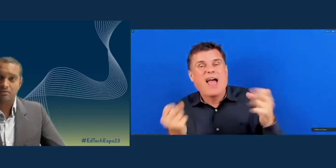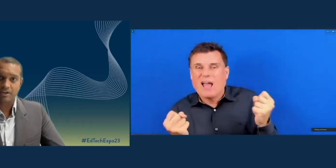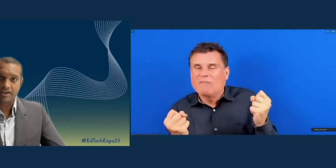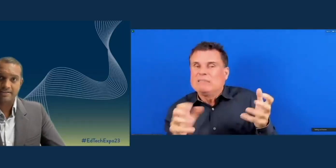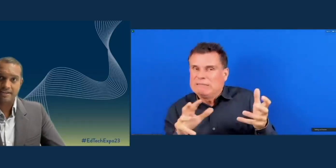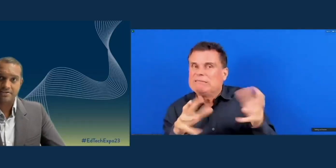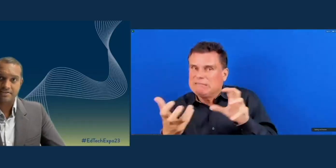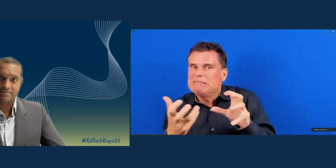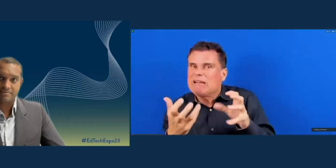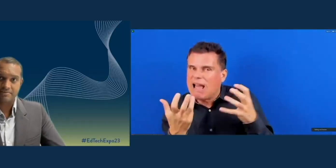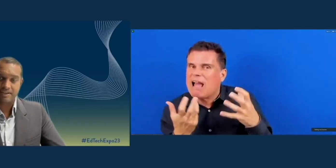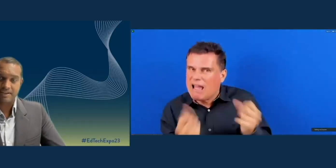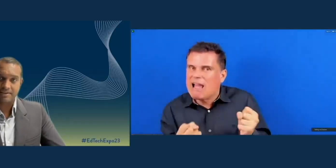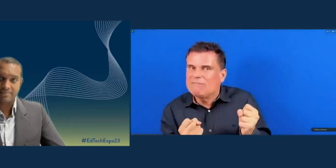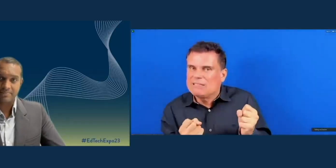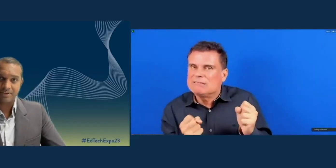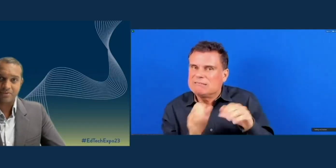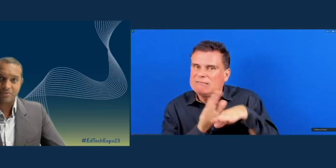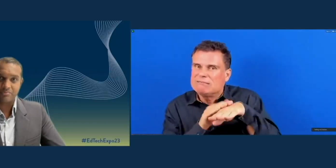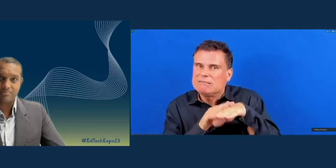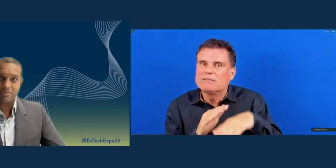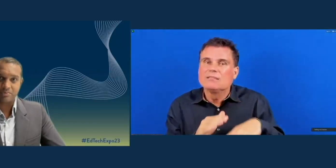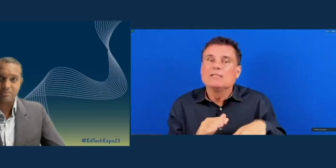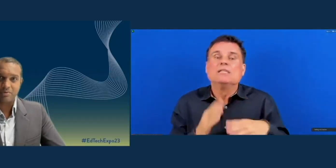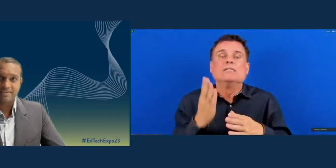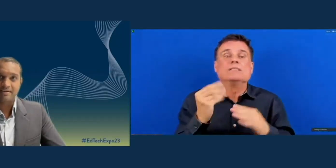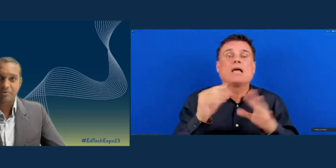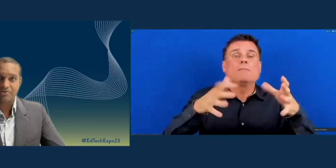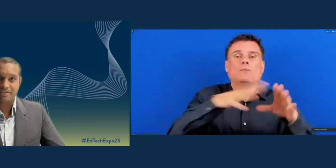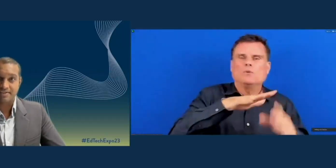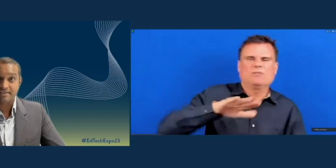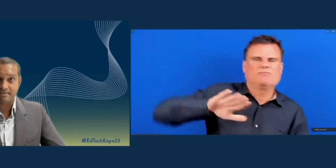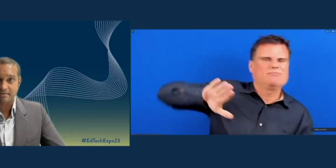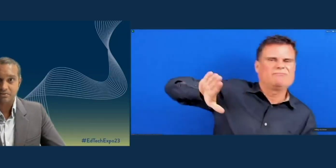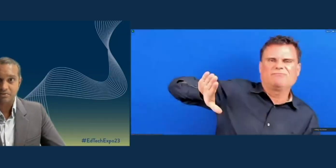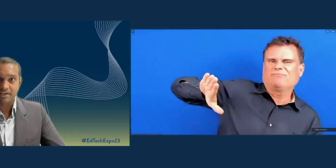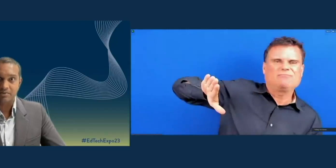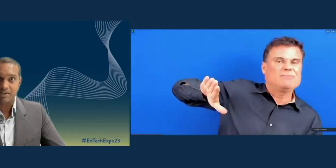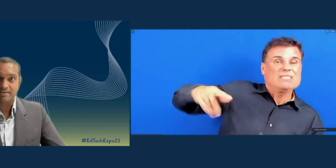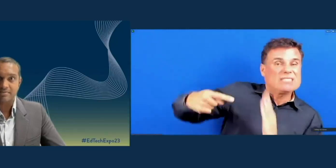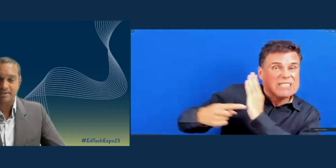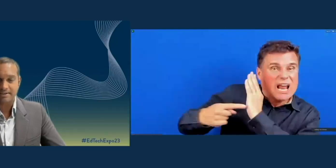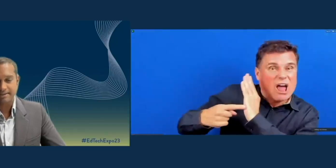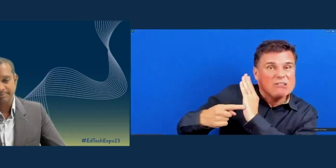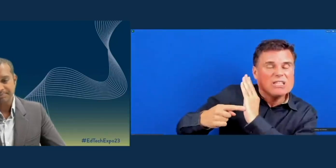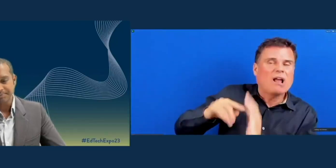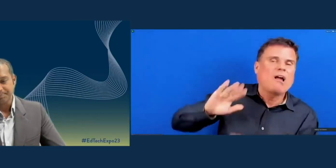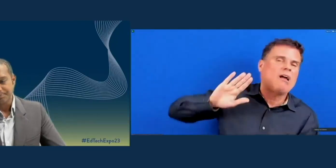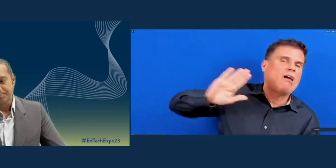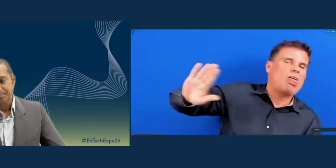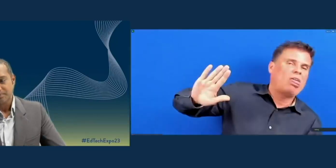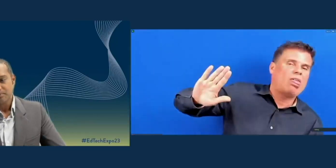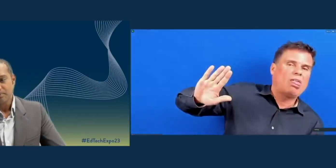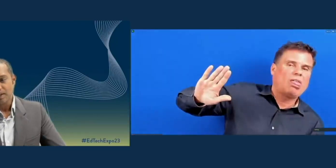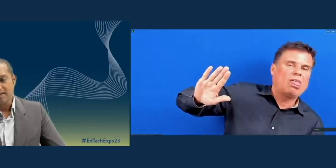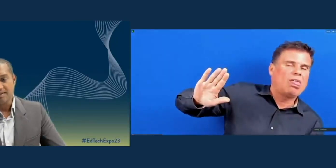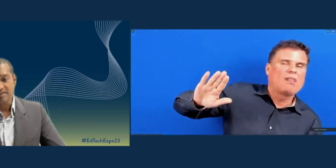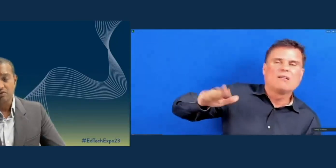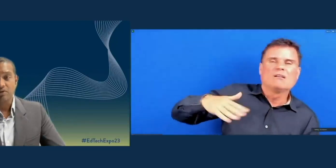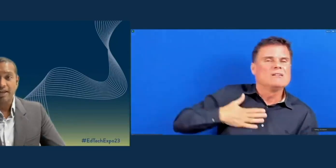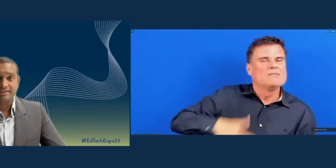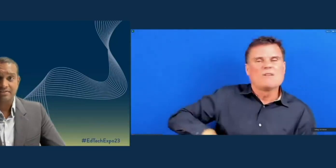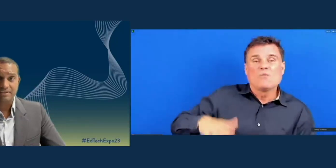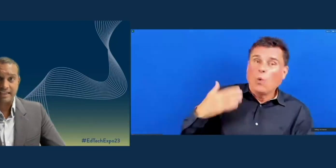risk-averse organizations will be somewhat resistant to working with us immediately. This